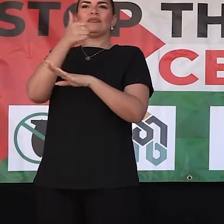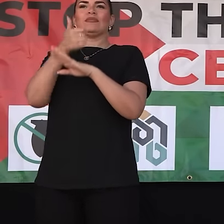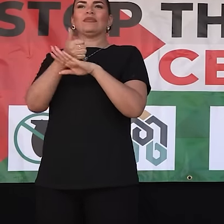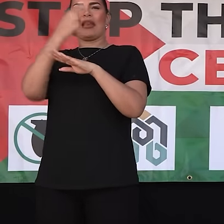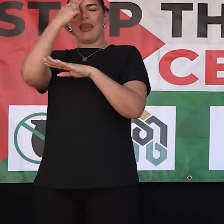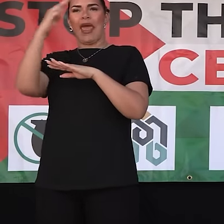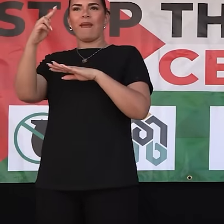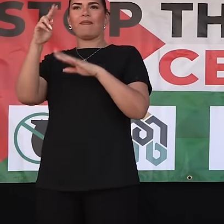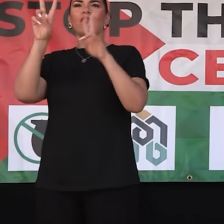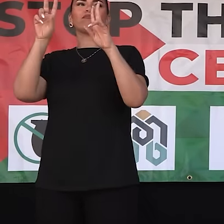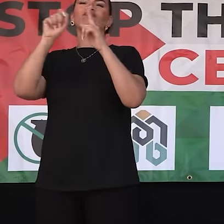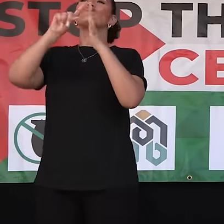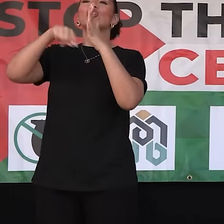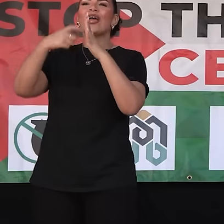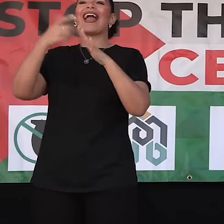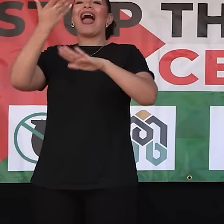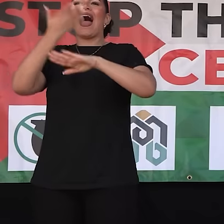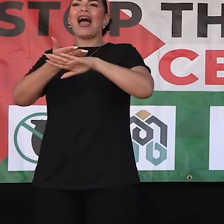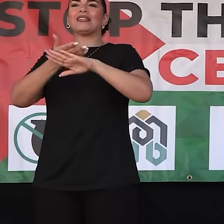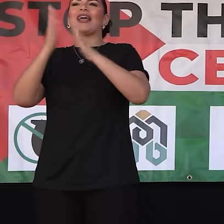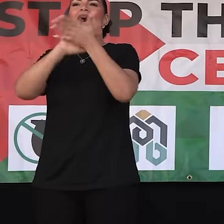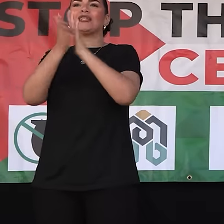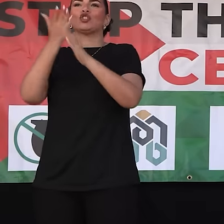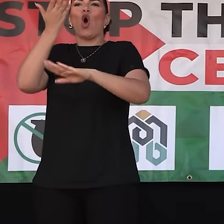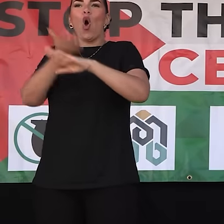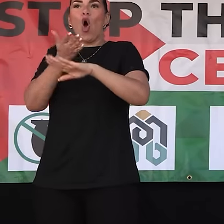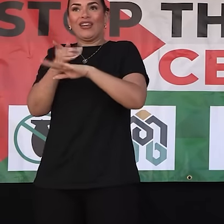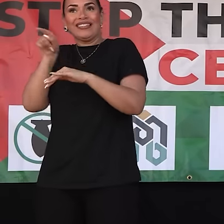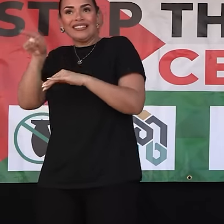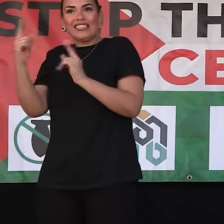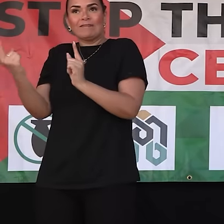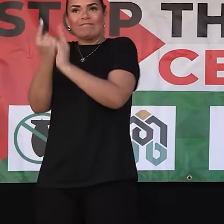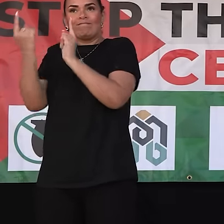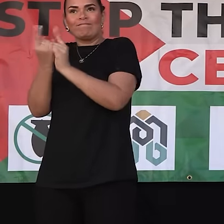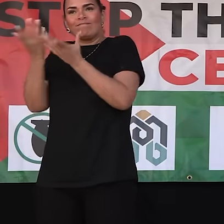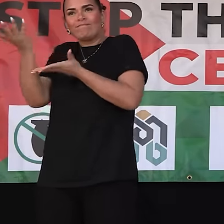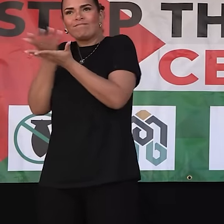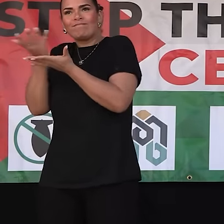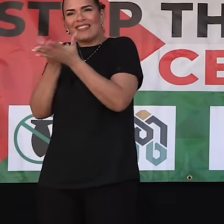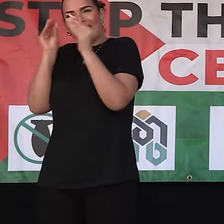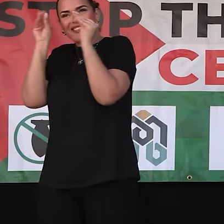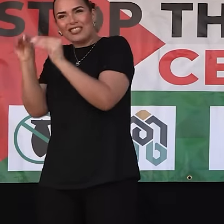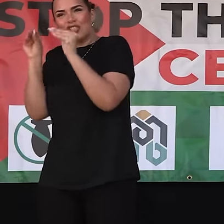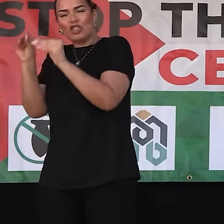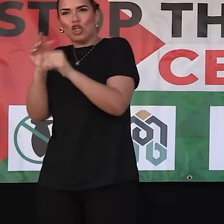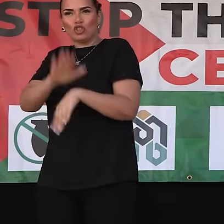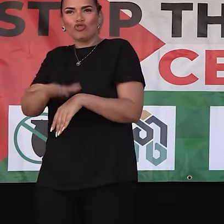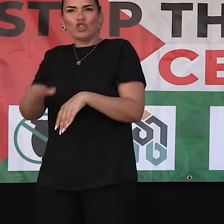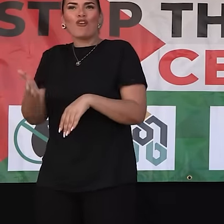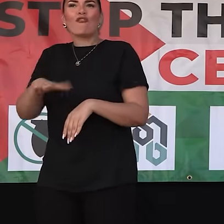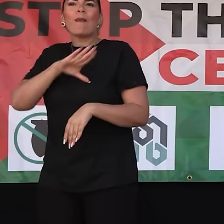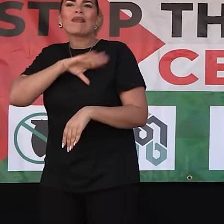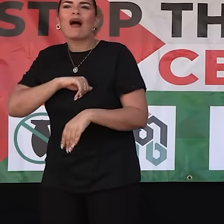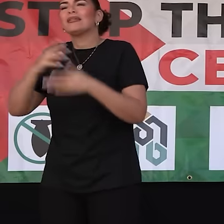with children, or did meet up with children from Gaza, to help them teach them English, play games, just